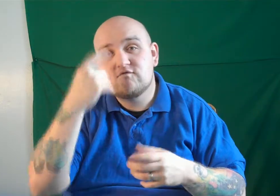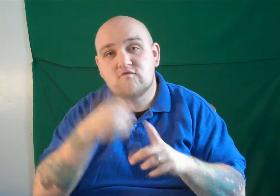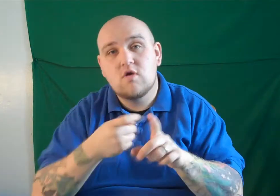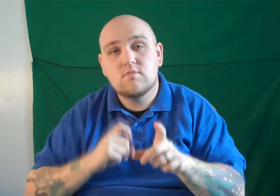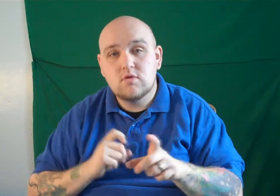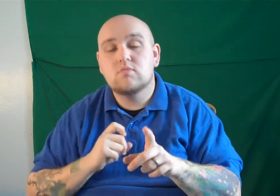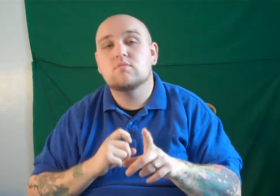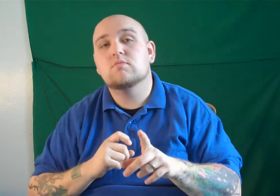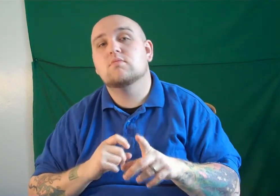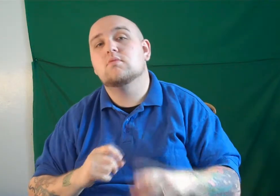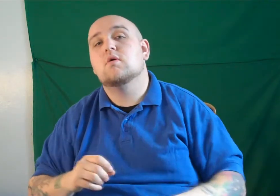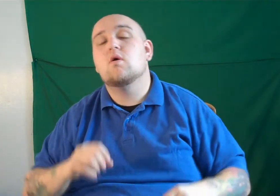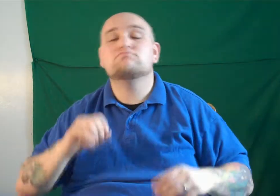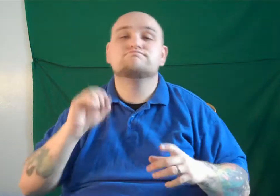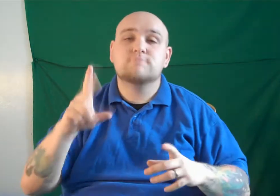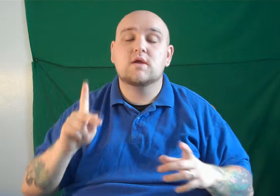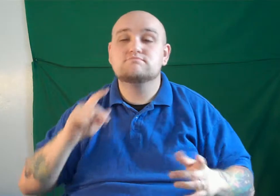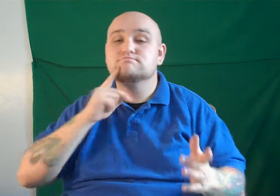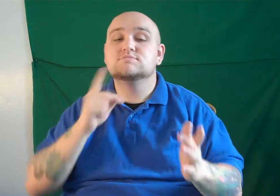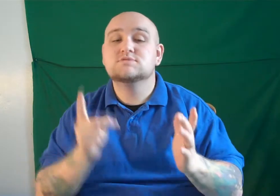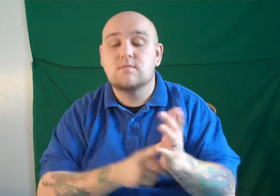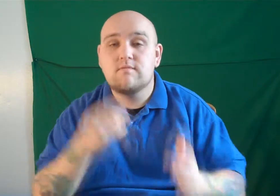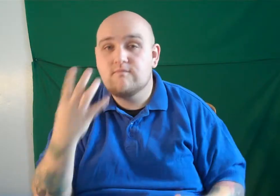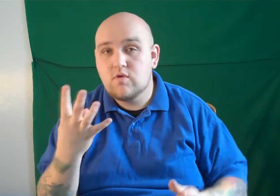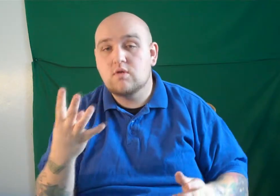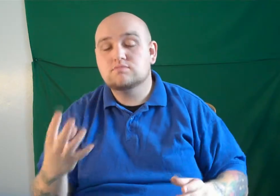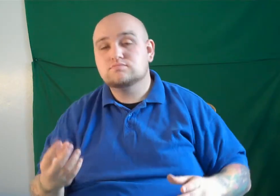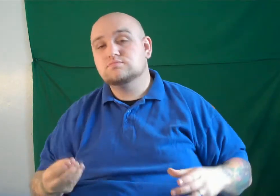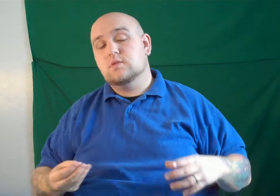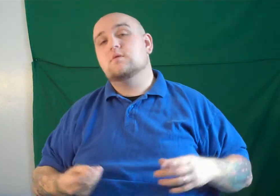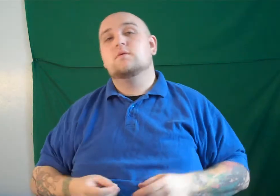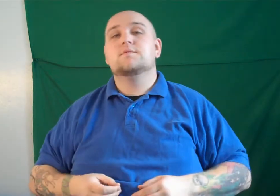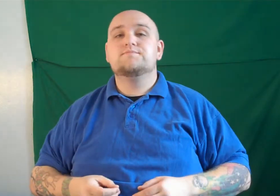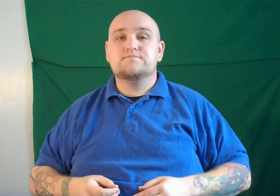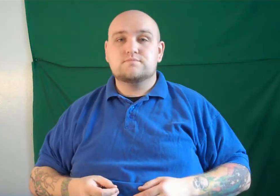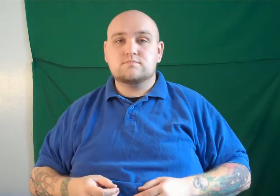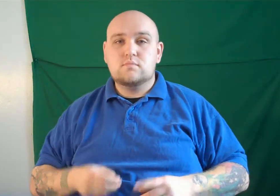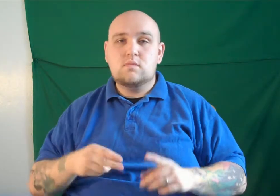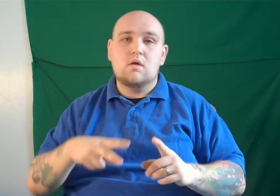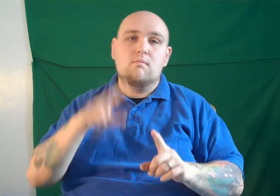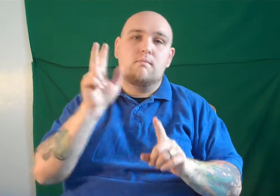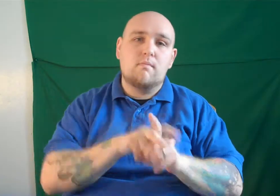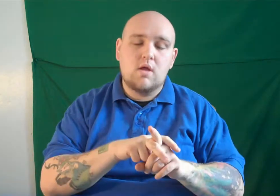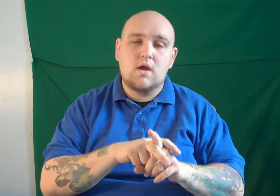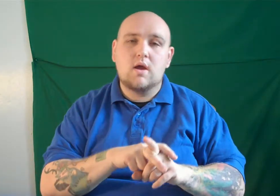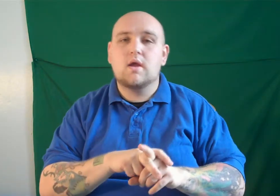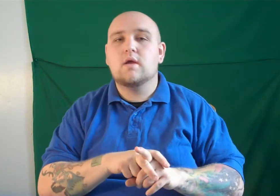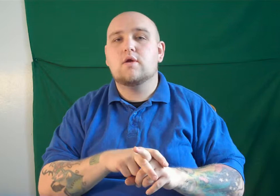right, task number 4, apply the code of ethics for the interpreting profession. And these days we call it the Code